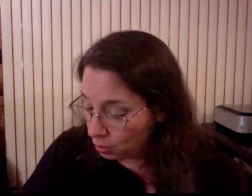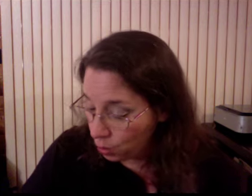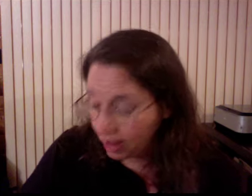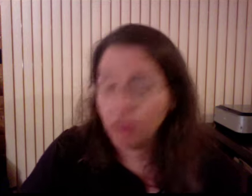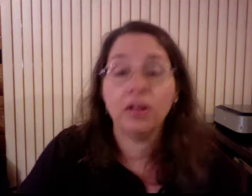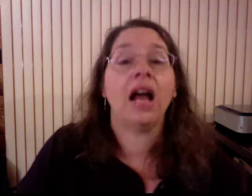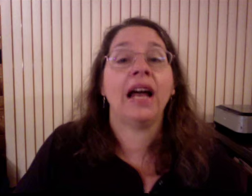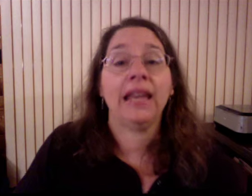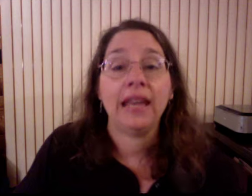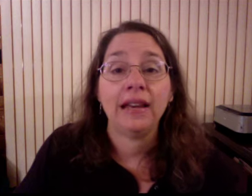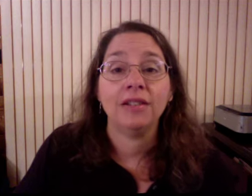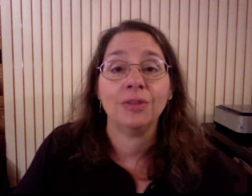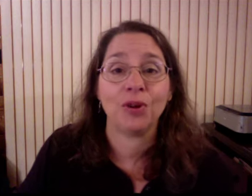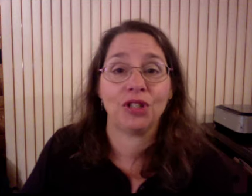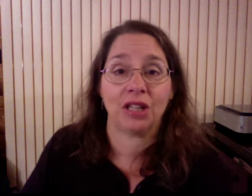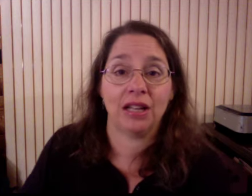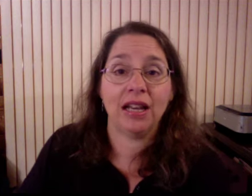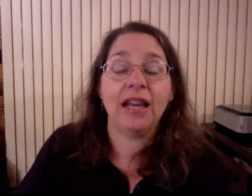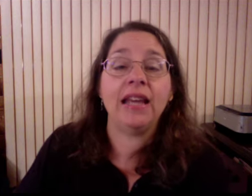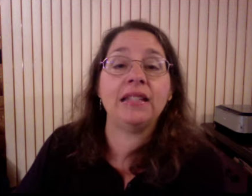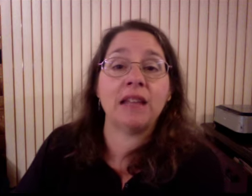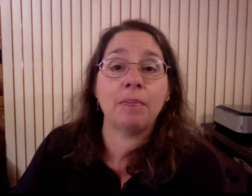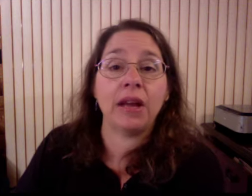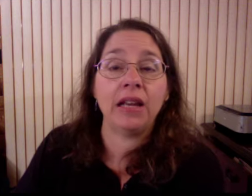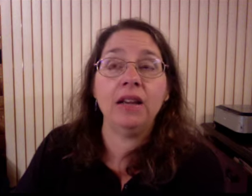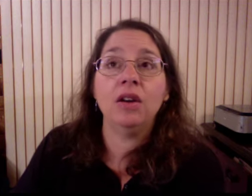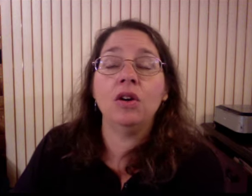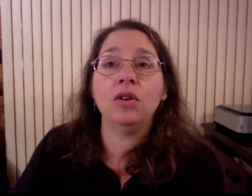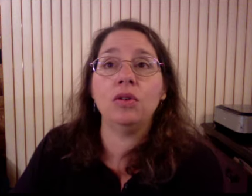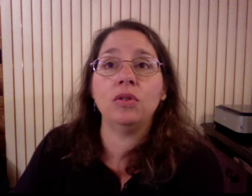Well, a healed person is somebody whose